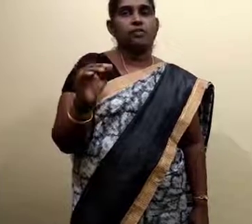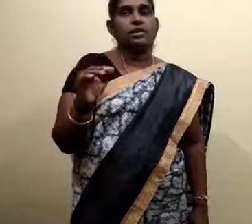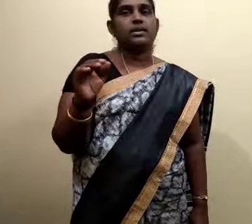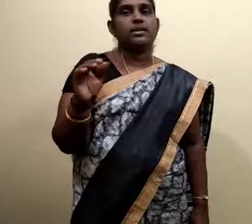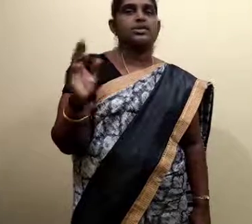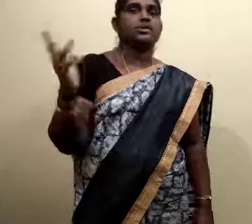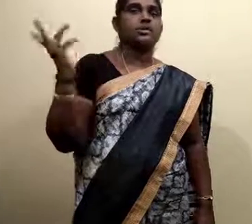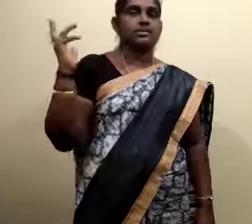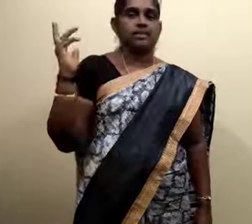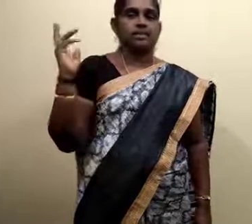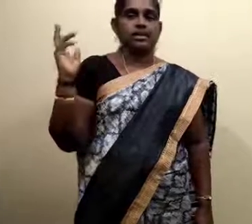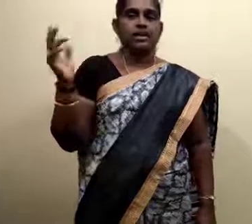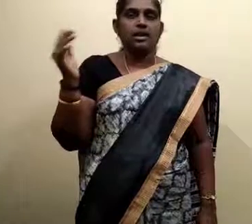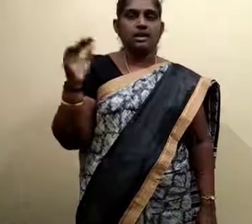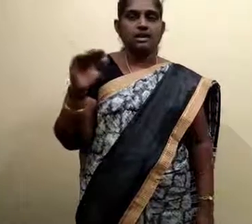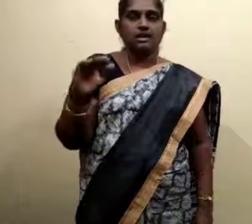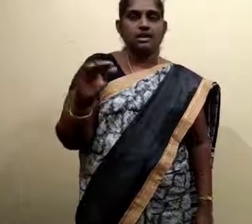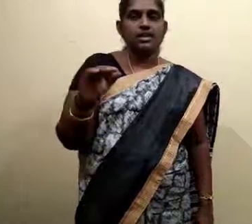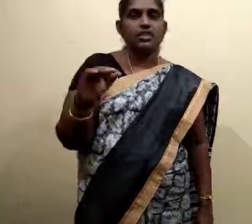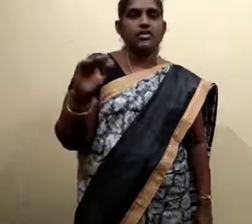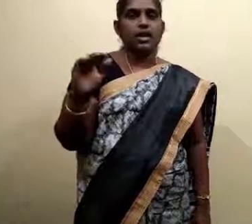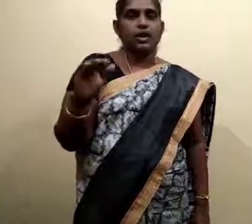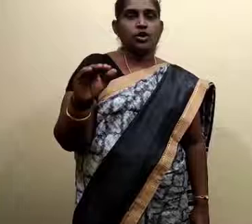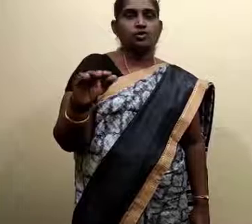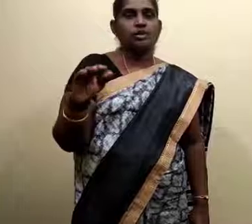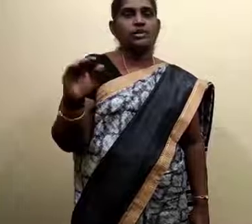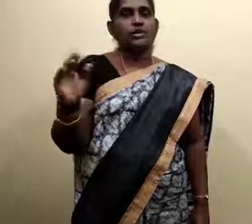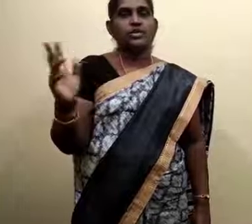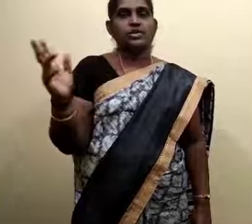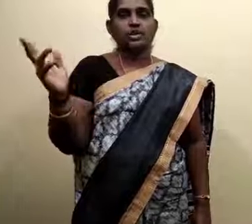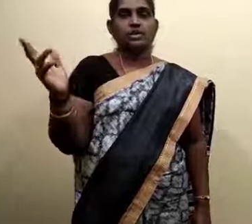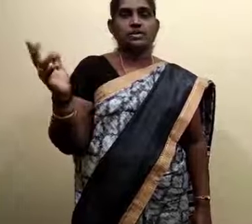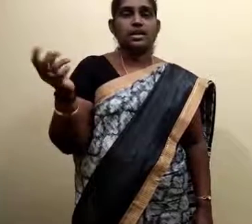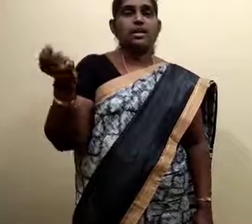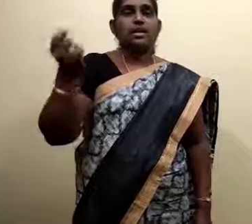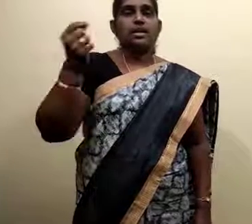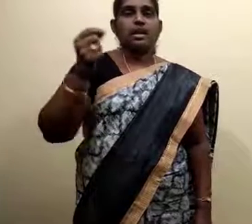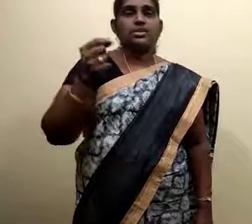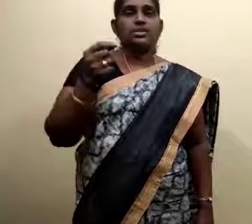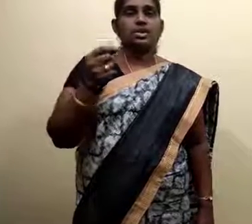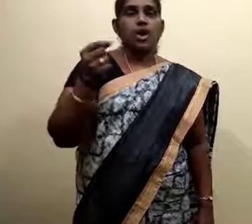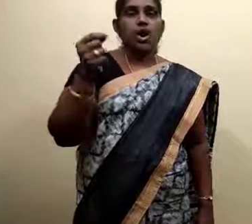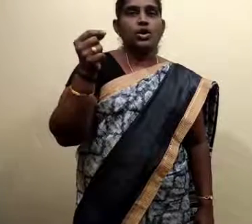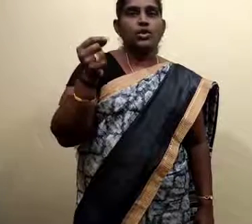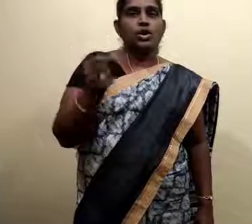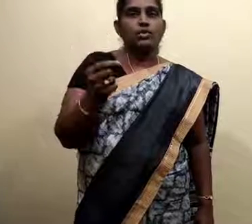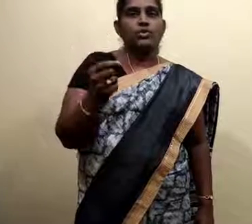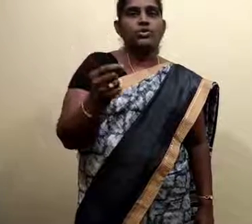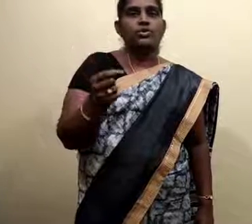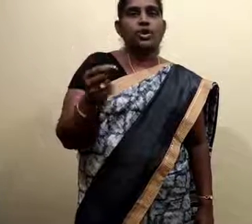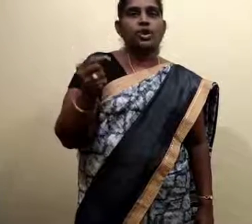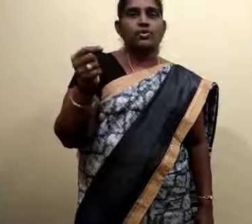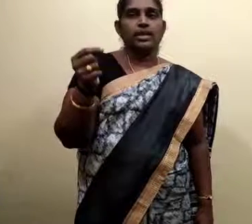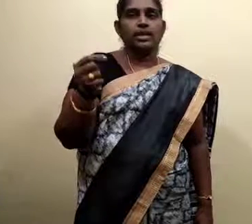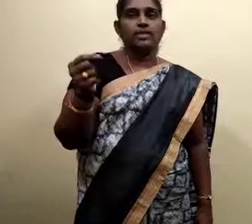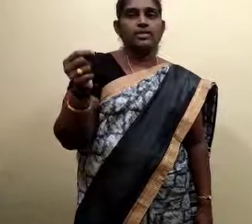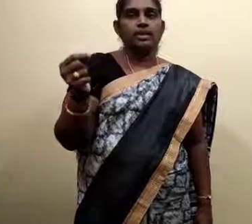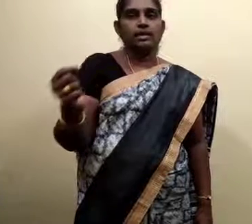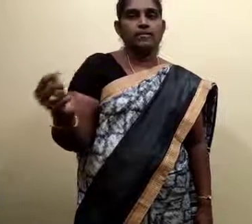economic historians. Okay, English economic historians. Next, attributes of the industrial